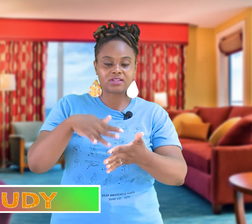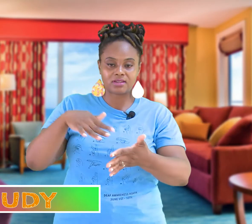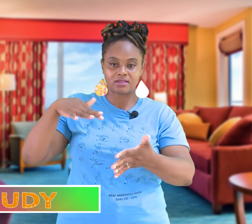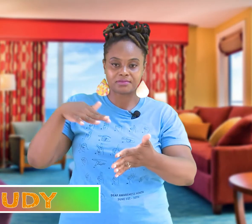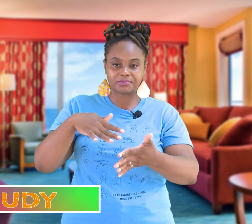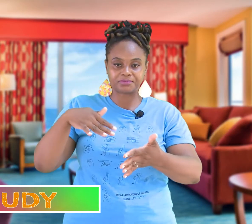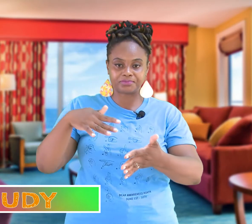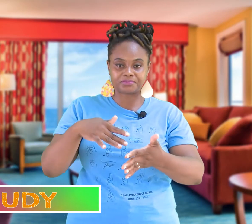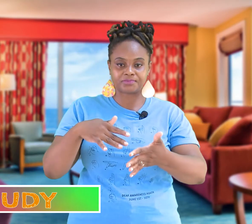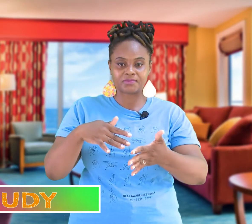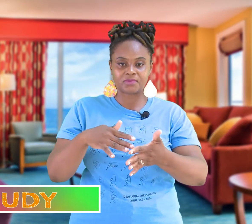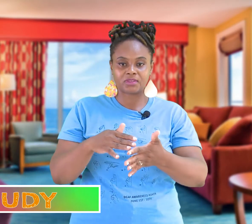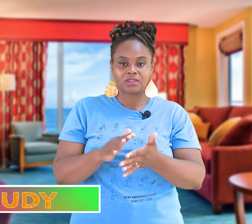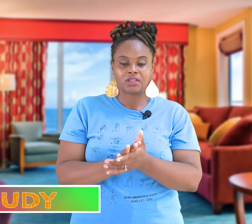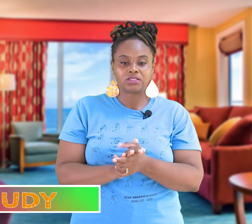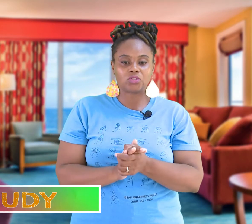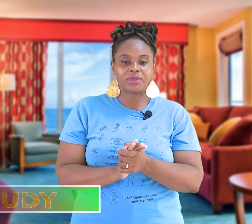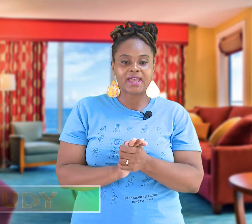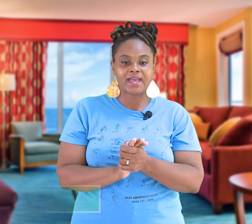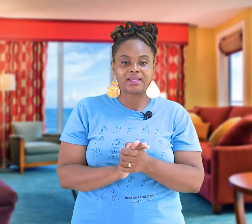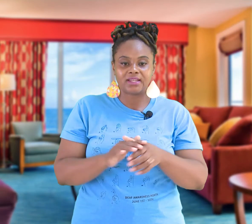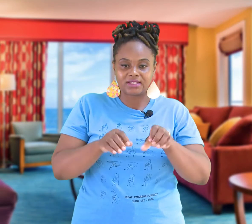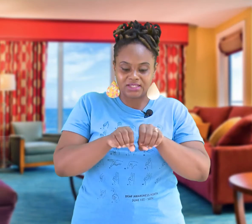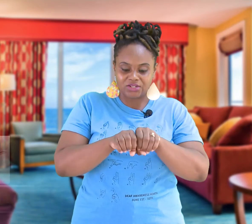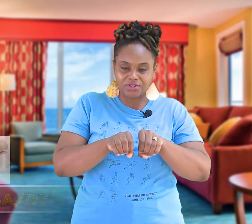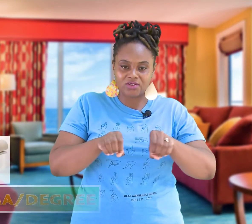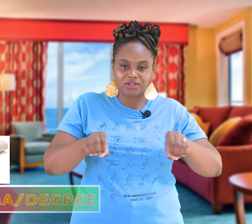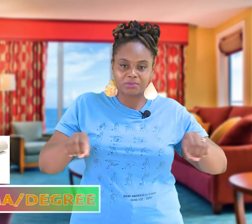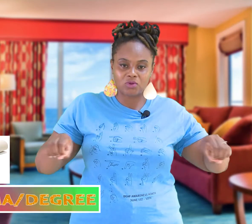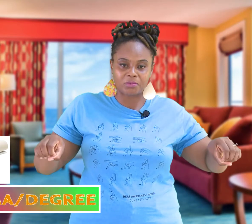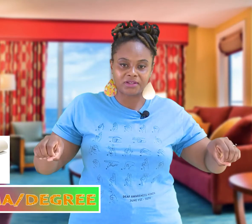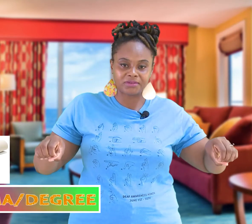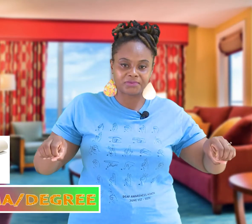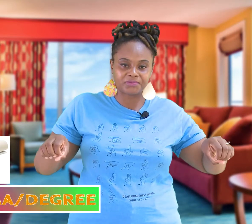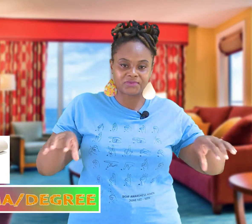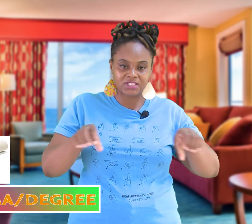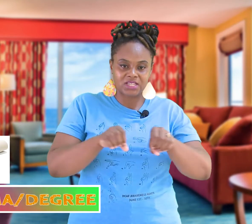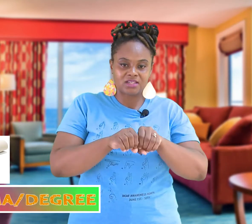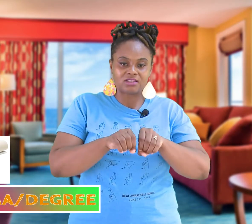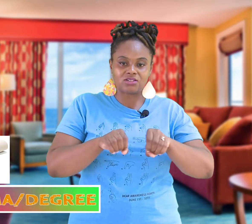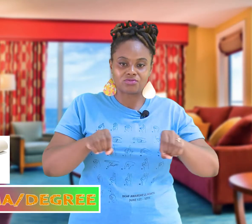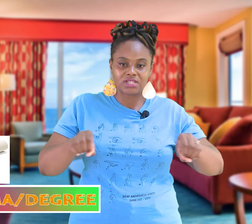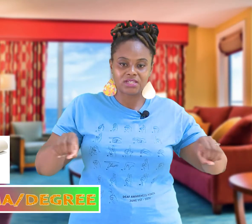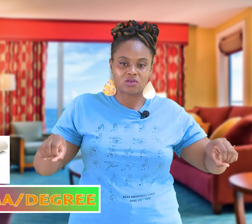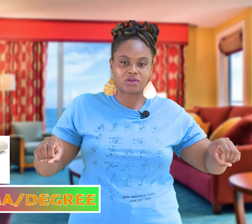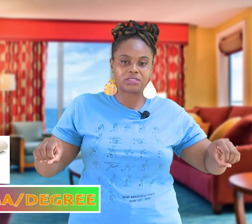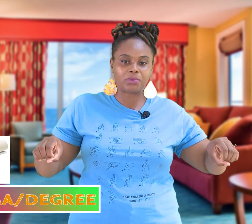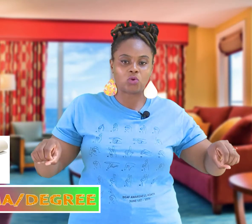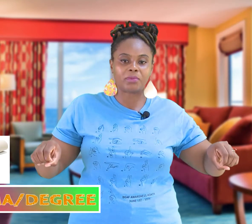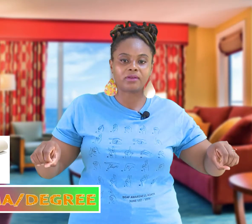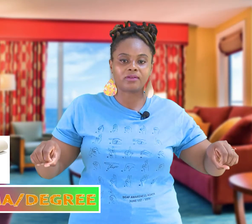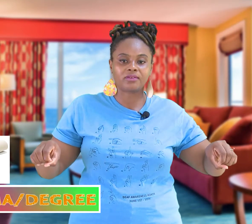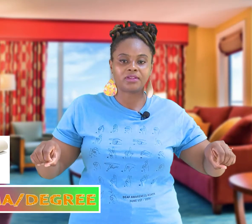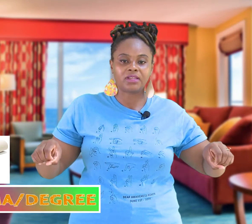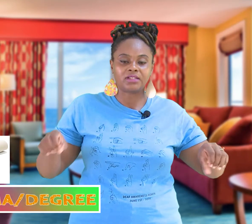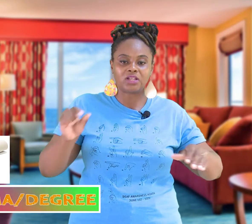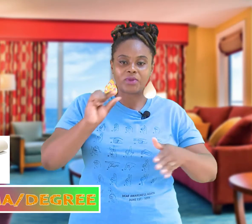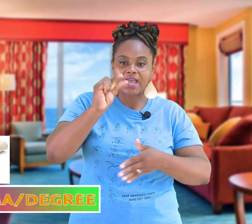Study. So we had degree or diploma. Degree or diploma. Then we have